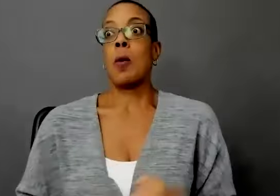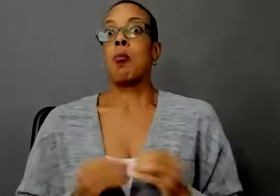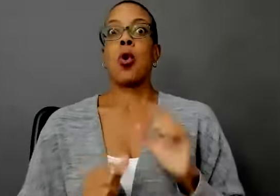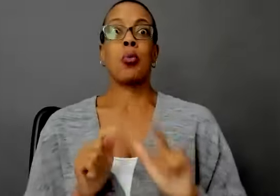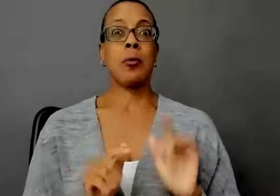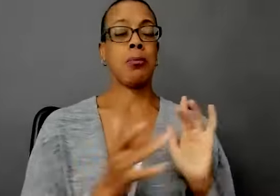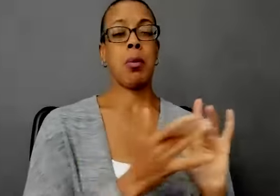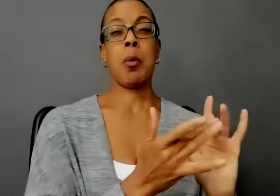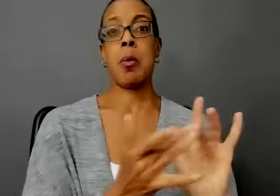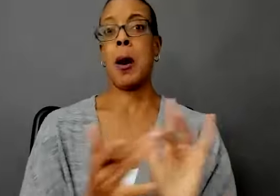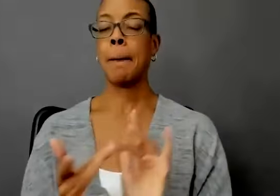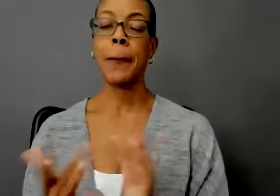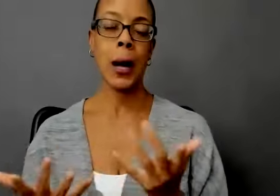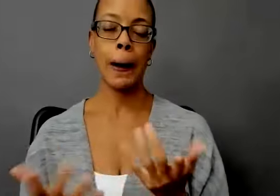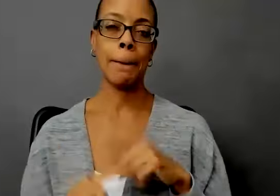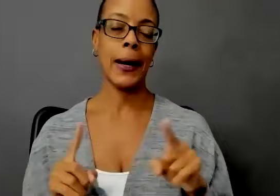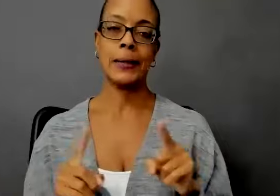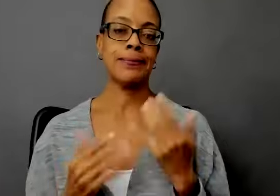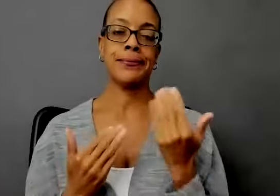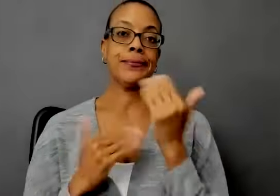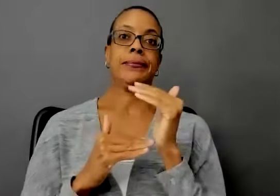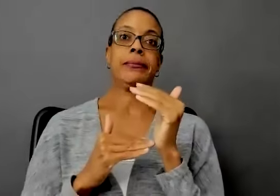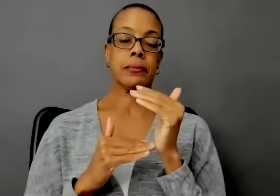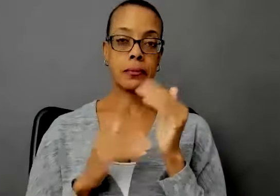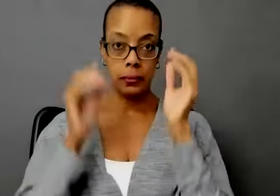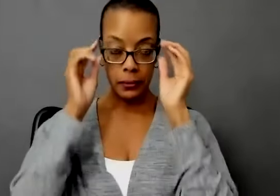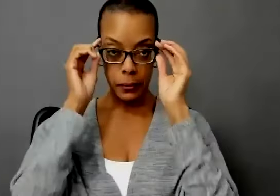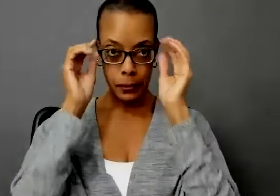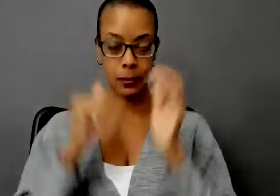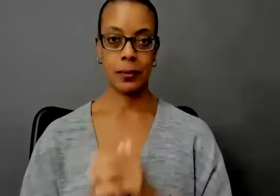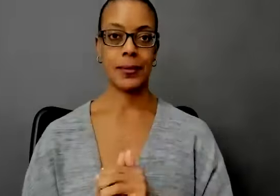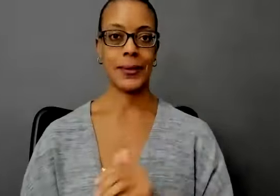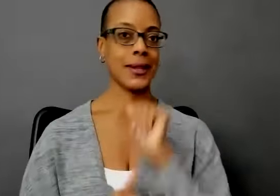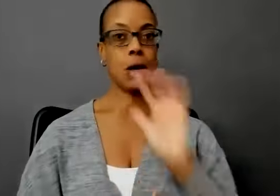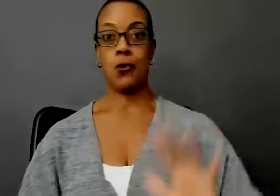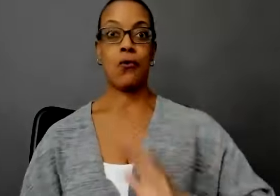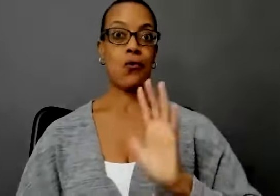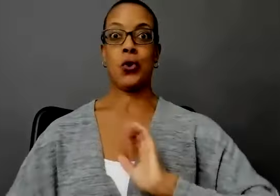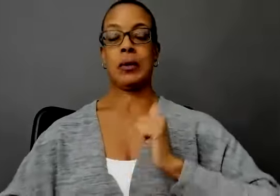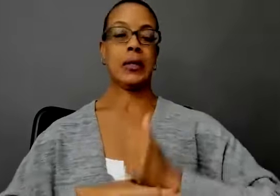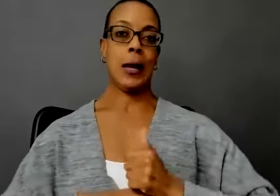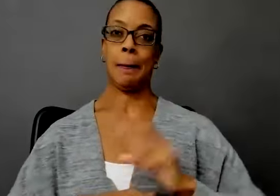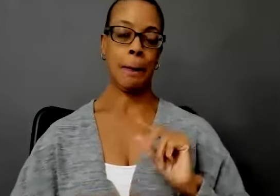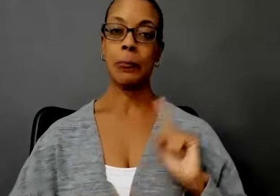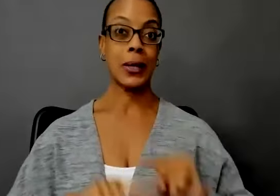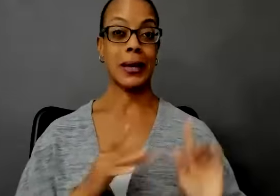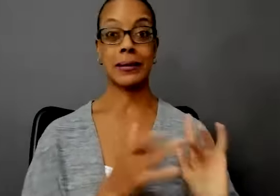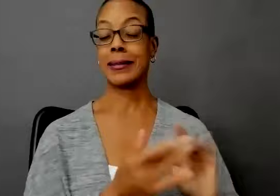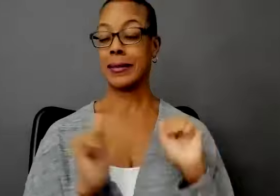of our lack of capacity and the fact that we just did this very informally meant that we couldn't reach everybody. But every single person who reached